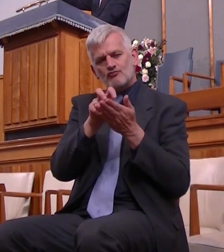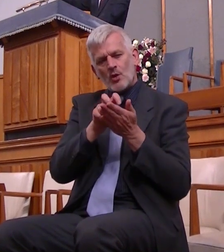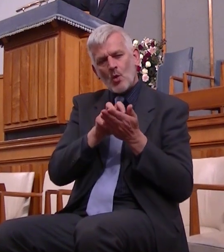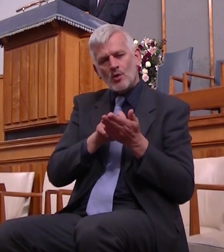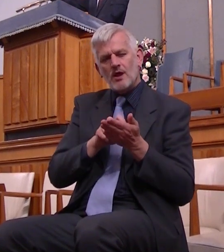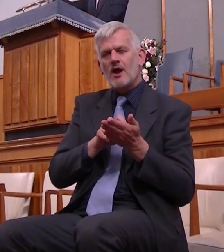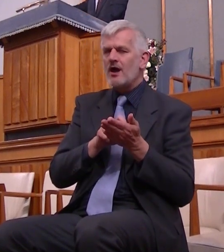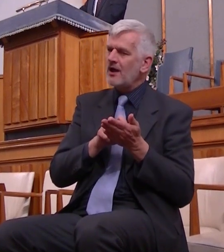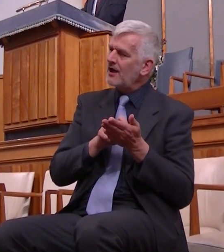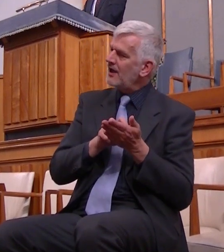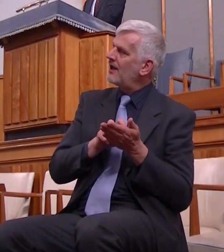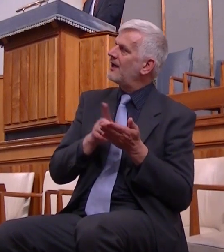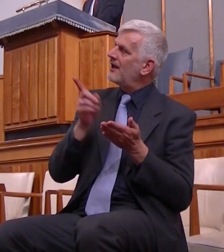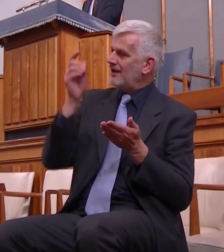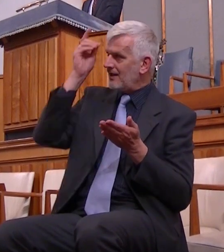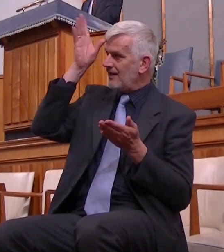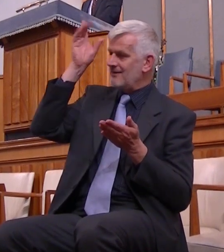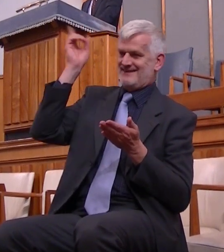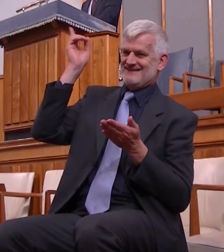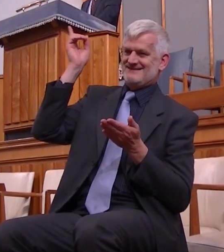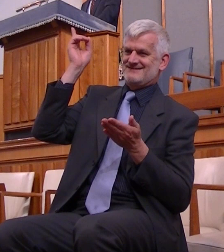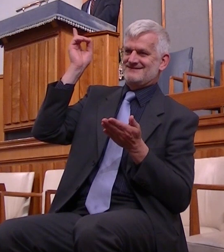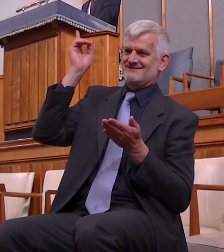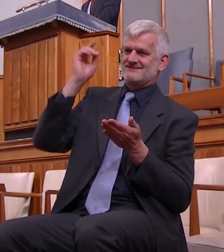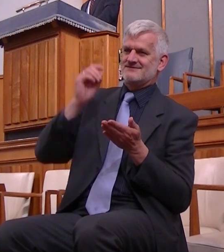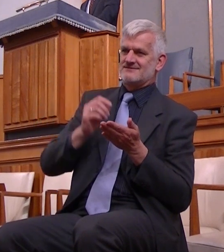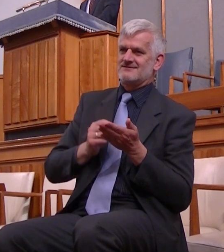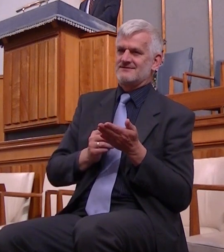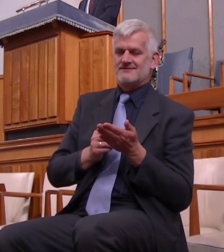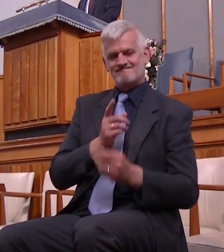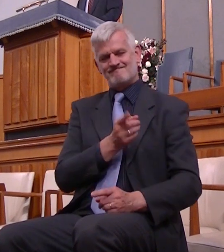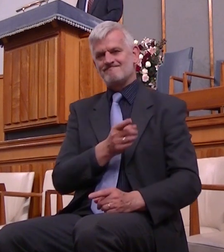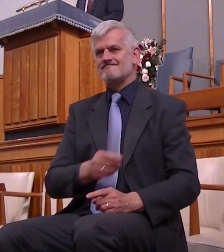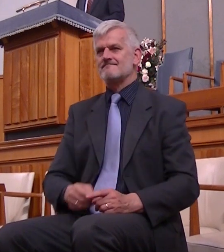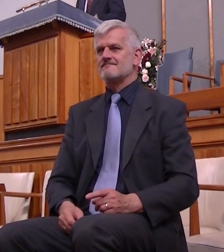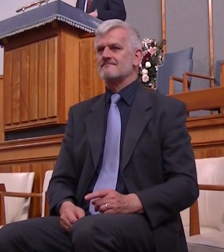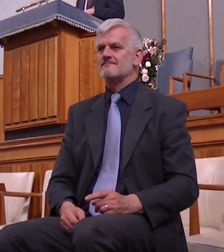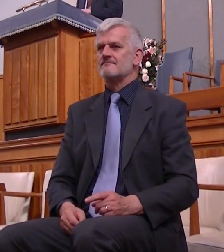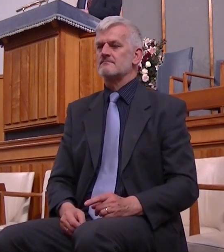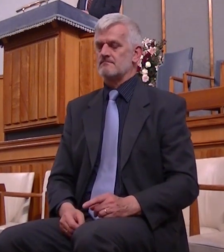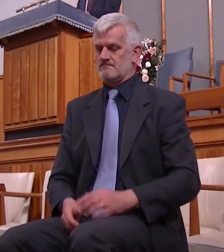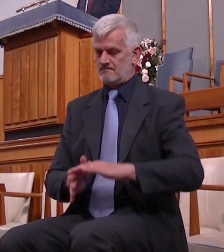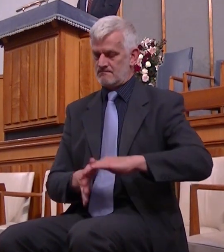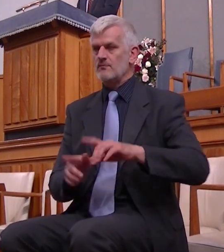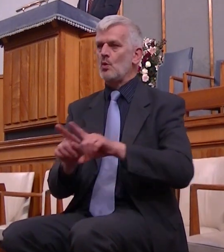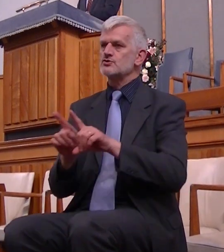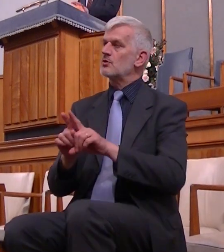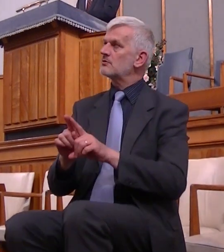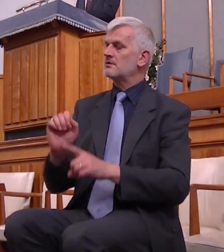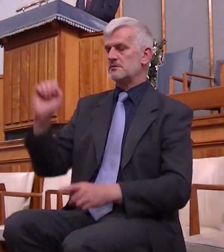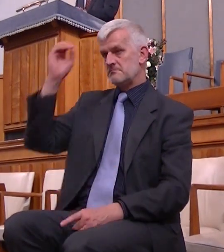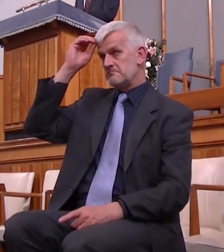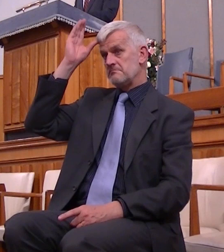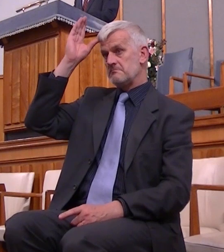the mighty, infinite knowledge of God. But another part of his knowledge, higher knowledge,